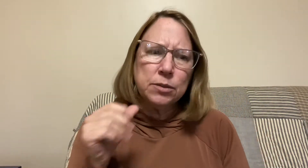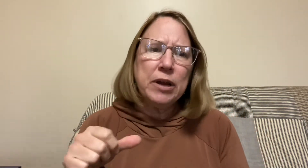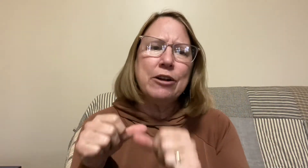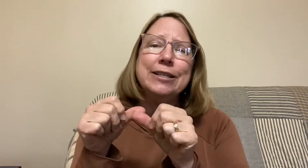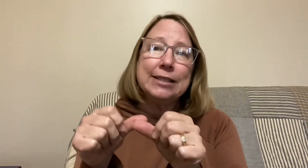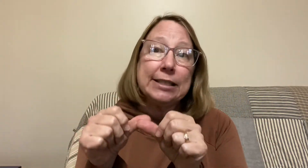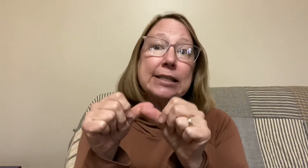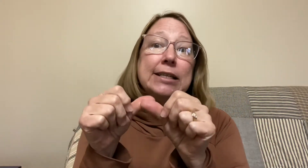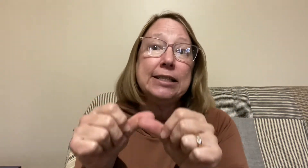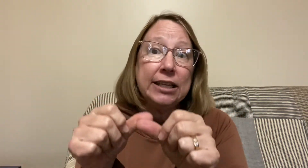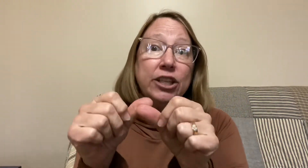to have